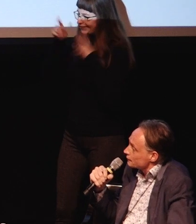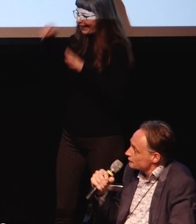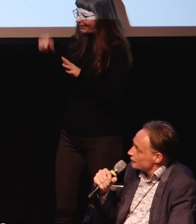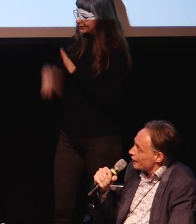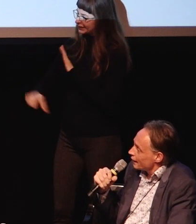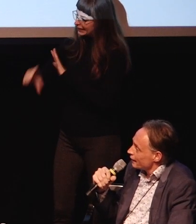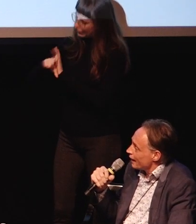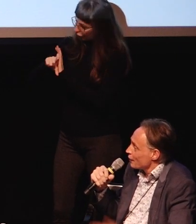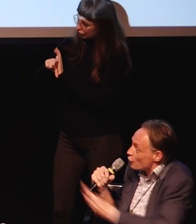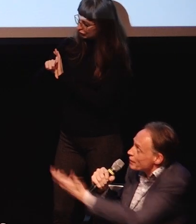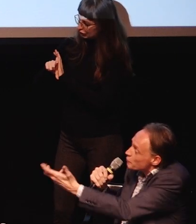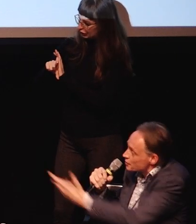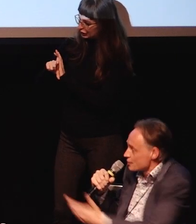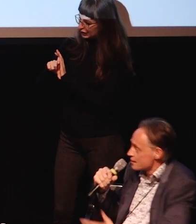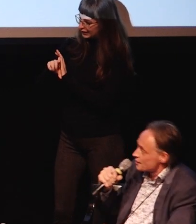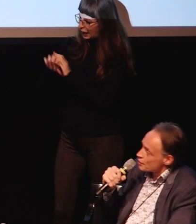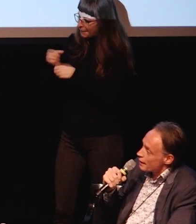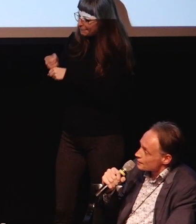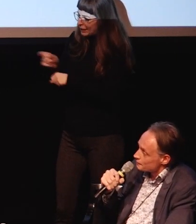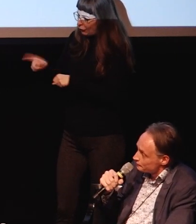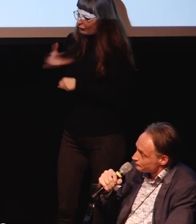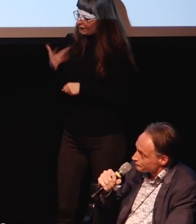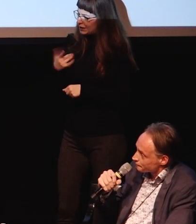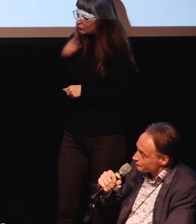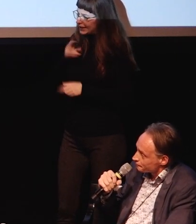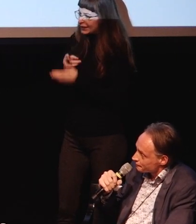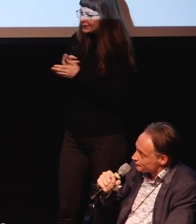character and the three dimensions that she has?